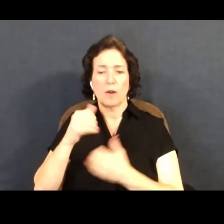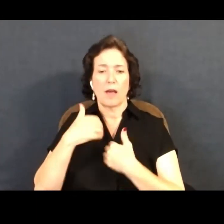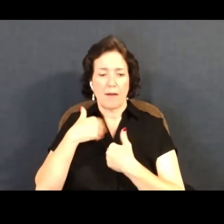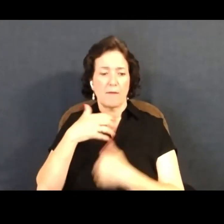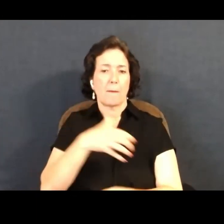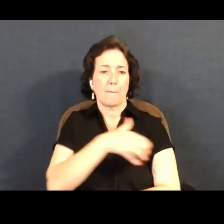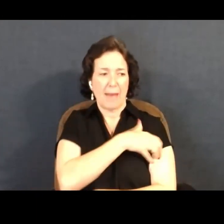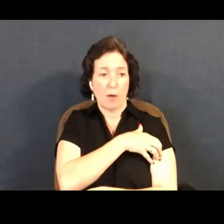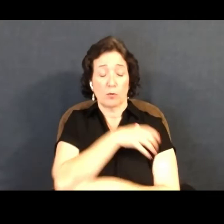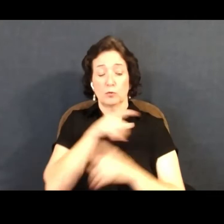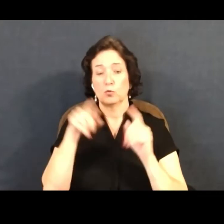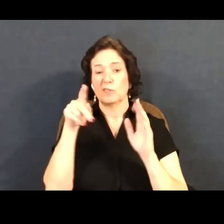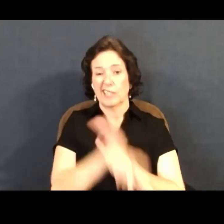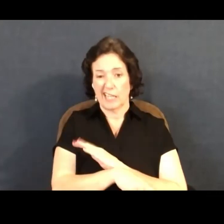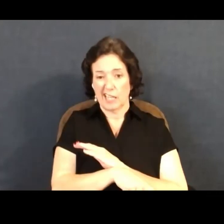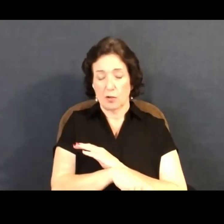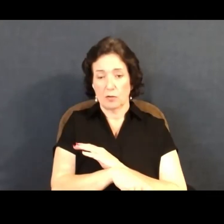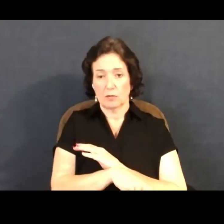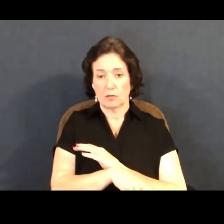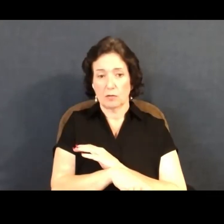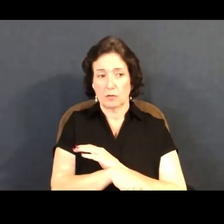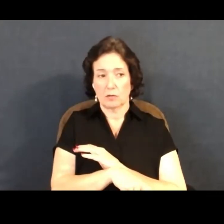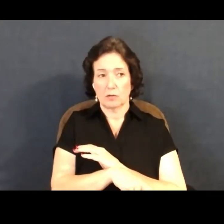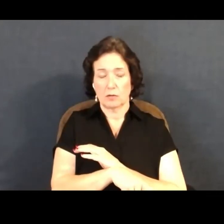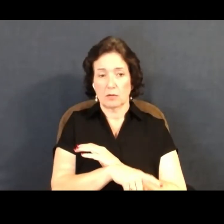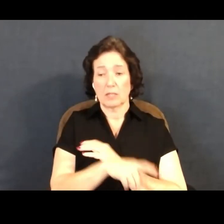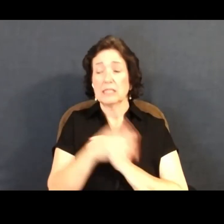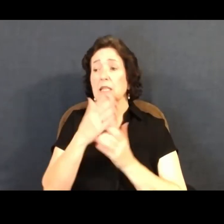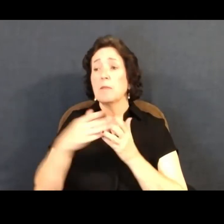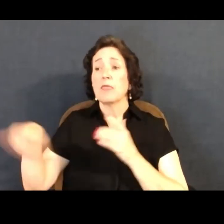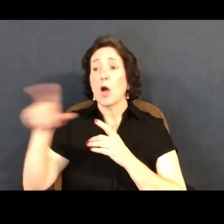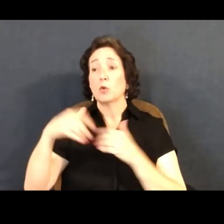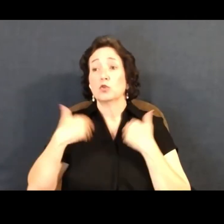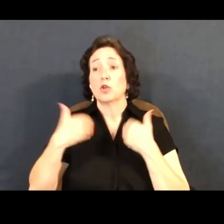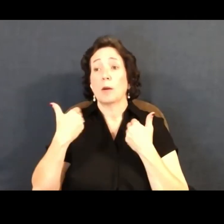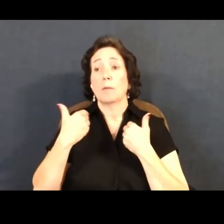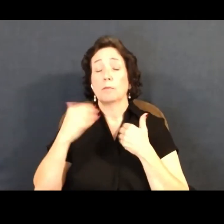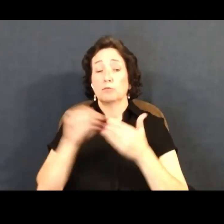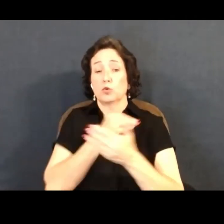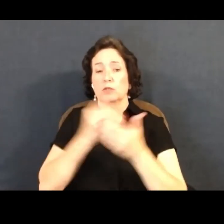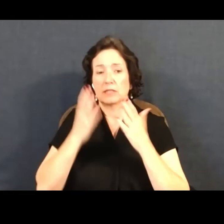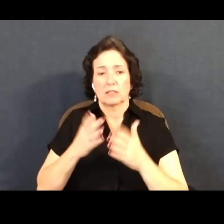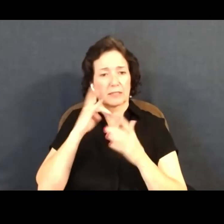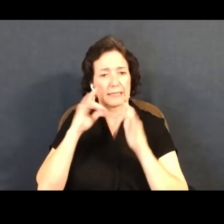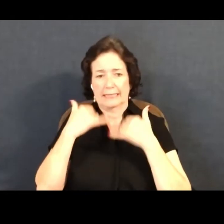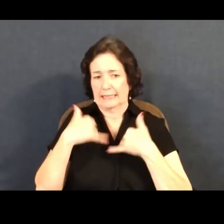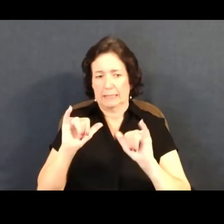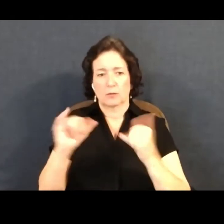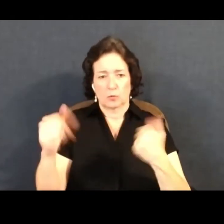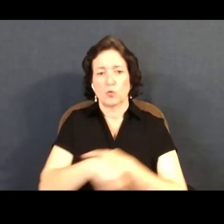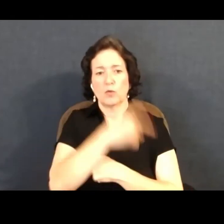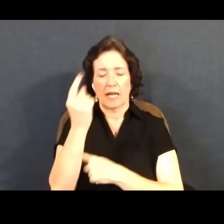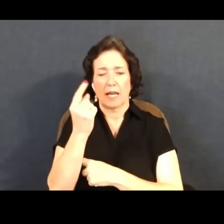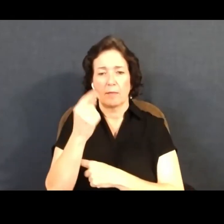to kill. And some of us still know musicians like that to this day. And